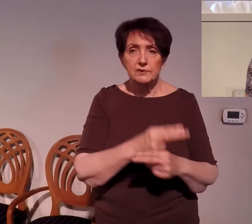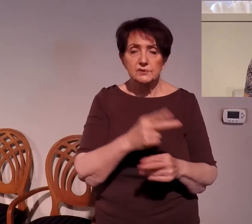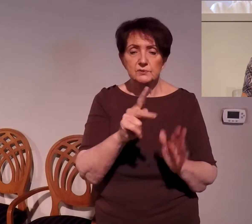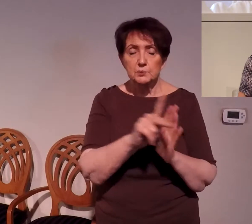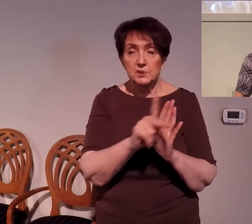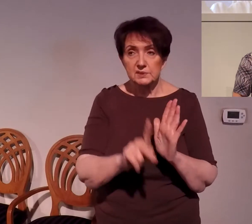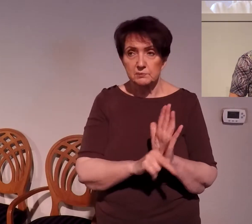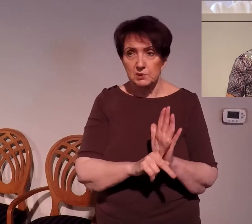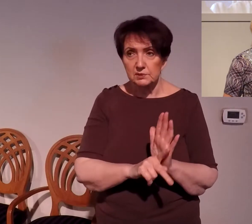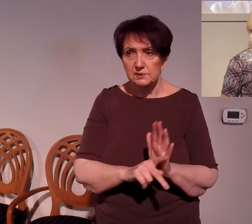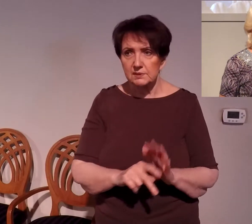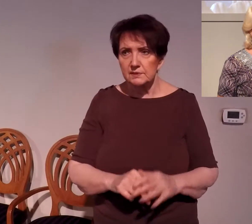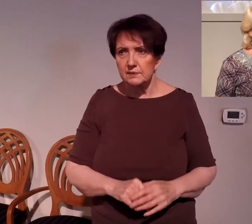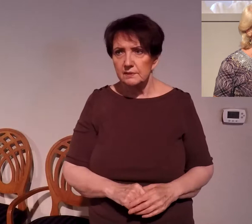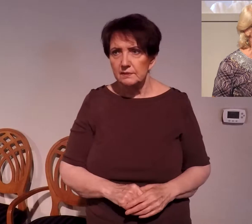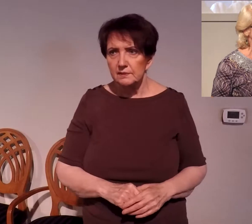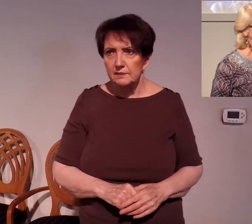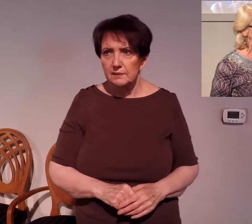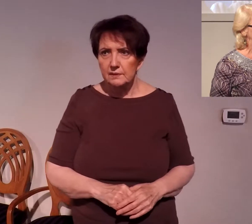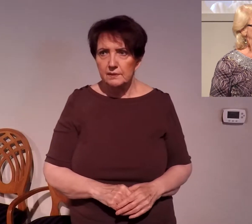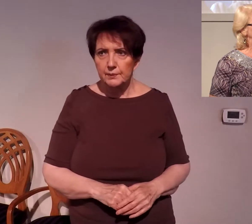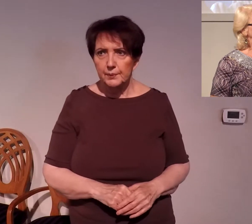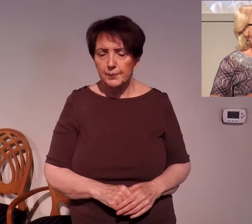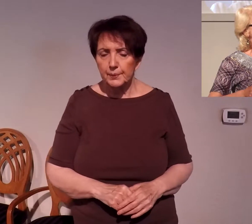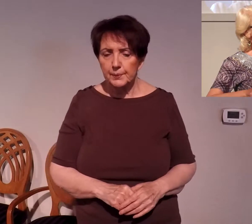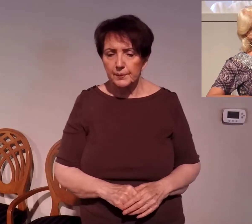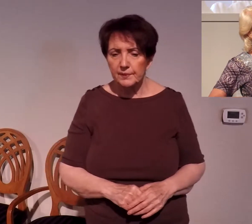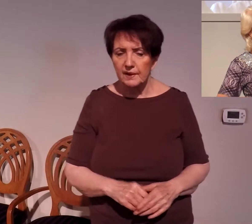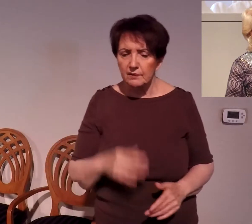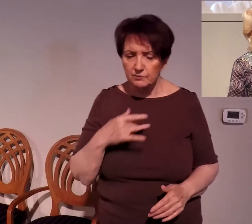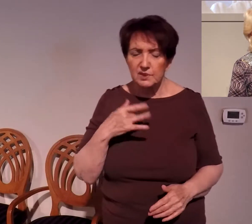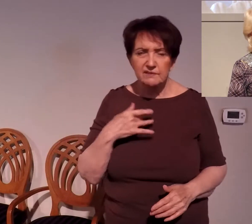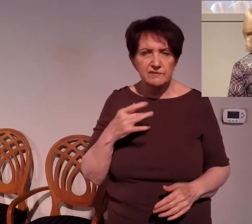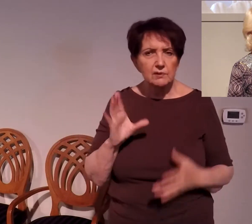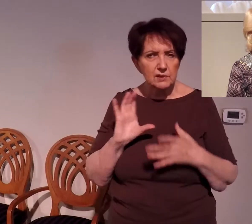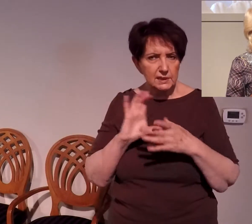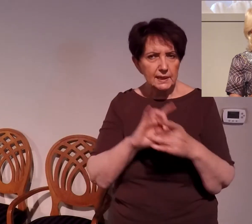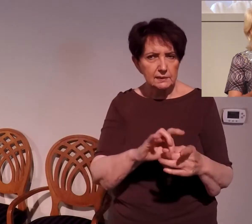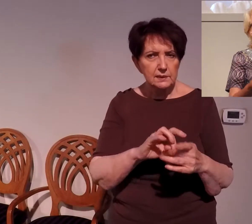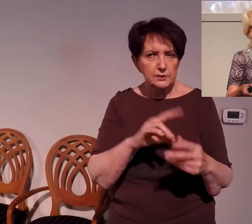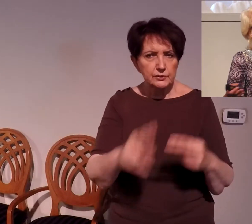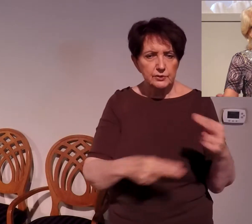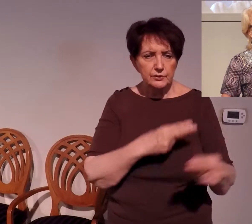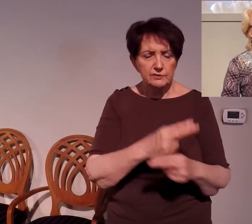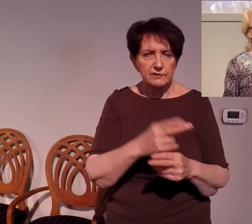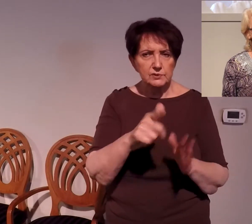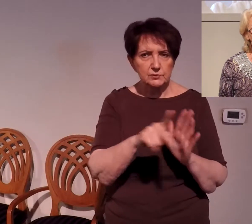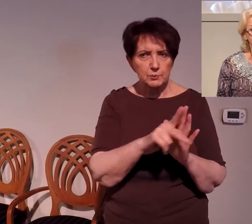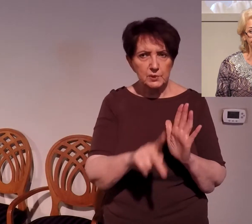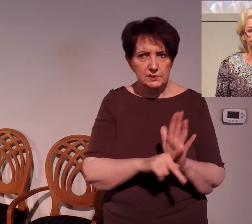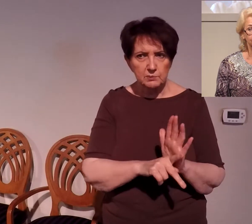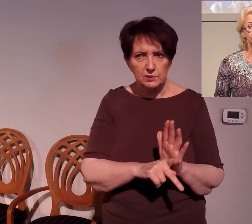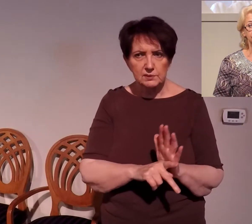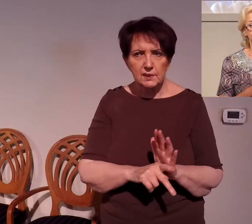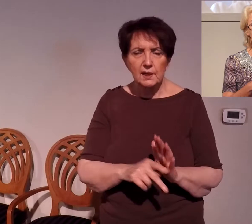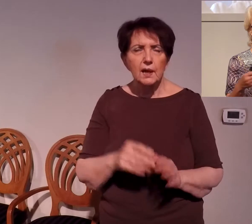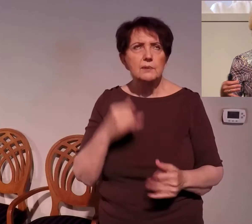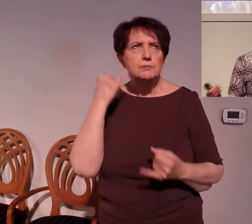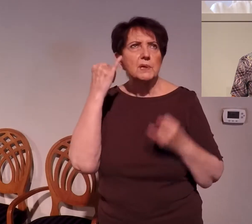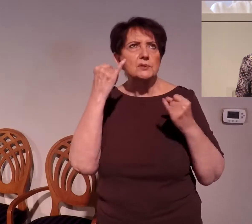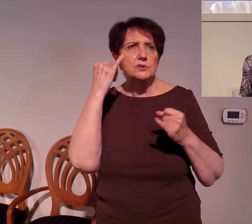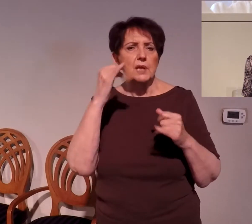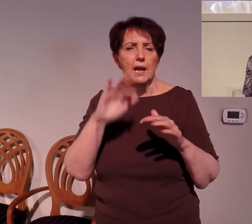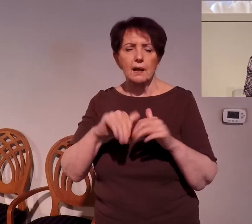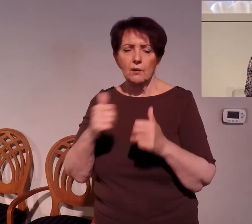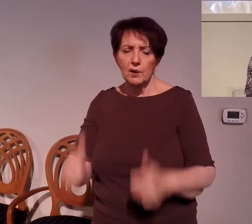universal principles that really speak to me when I'm trying to imagine how is it that life will be different when this spiritual